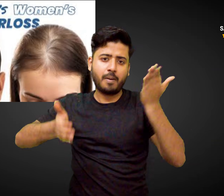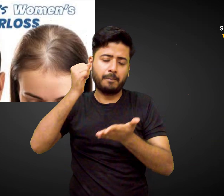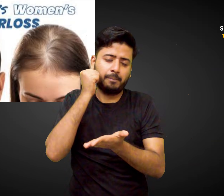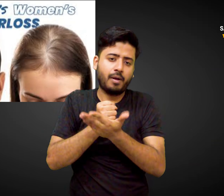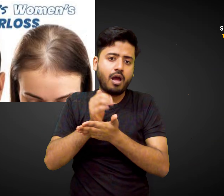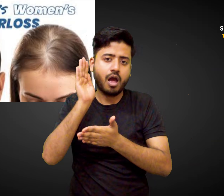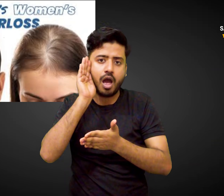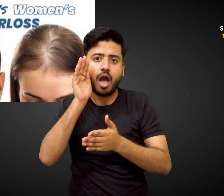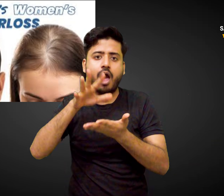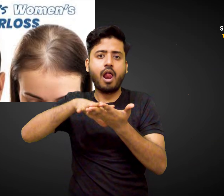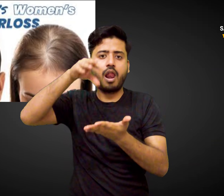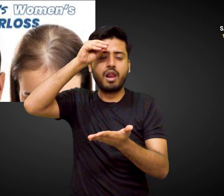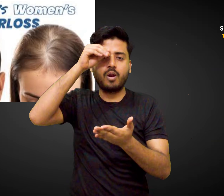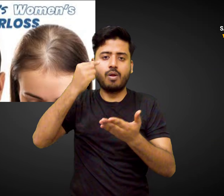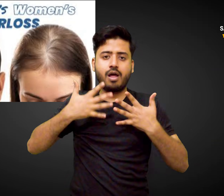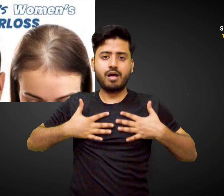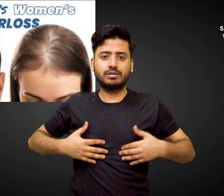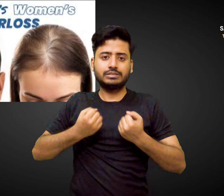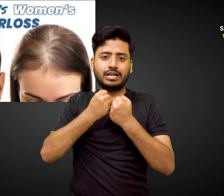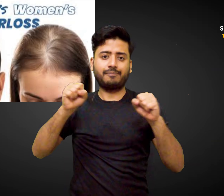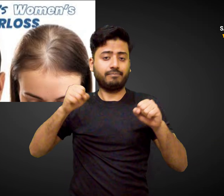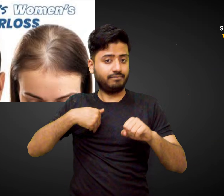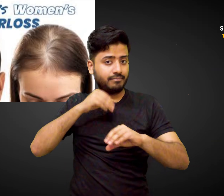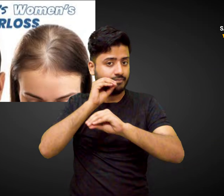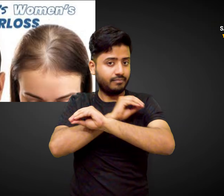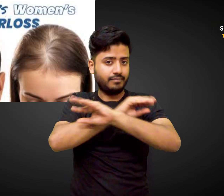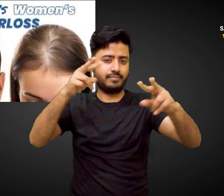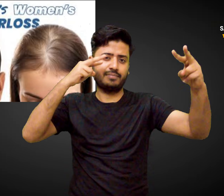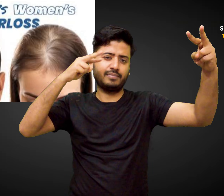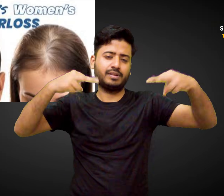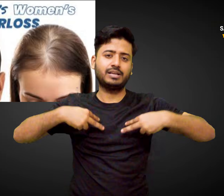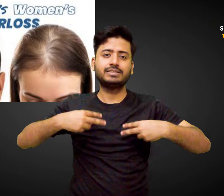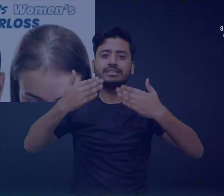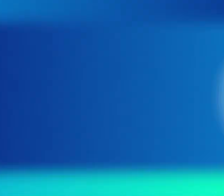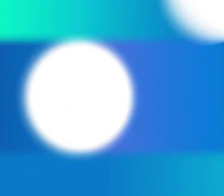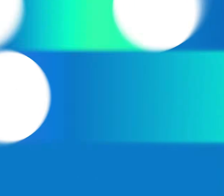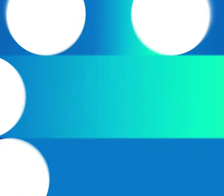hat hair. Switch your hair part to the opposite side before putting on a cap. When you flip it back,